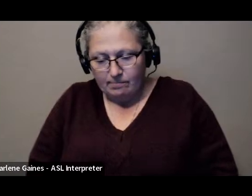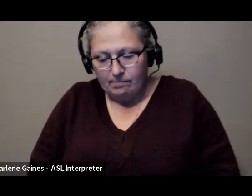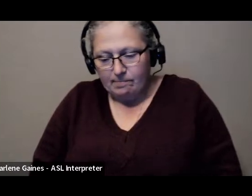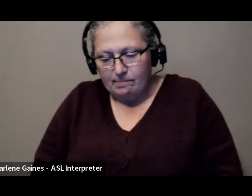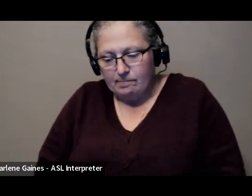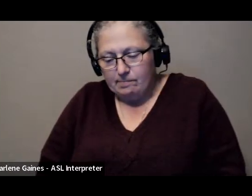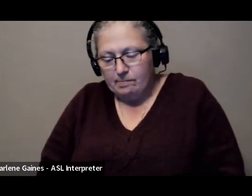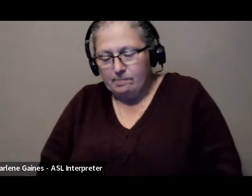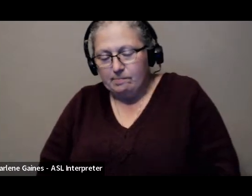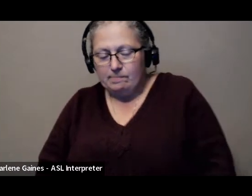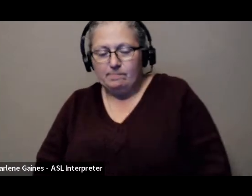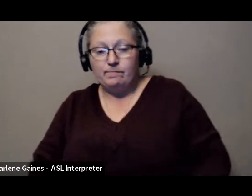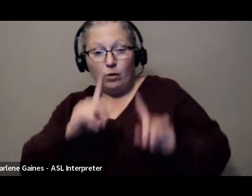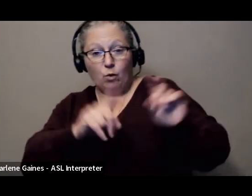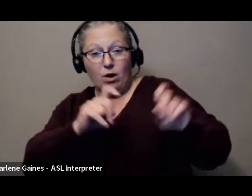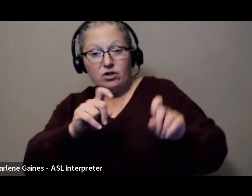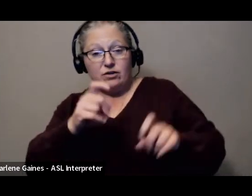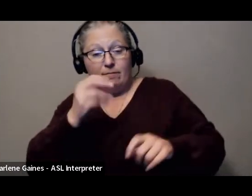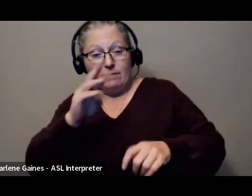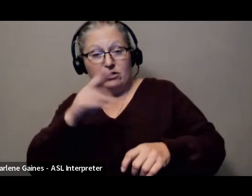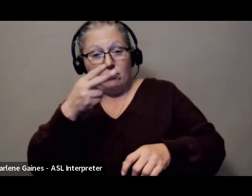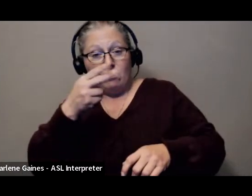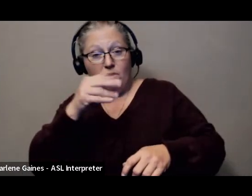Questions for Mr. Hawkins?